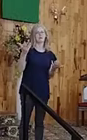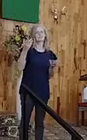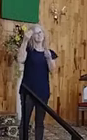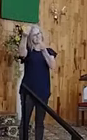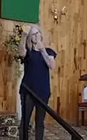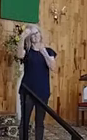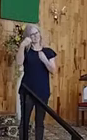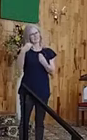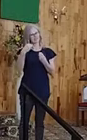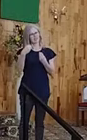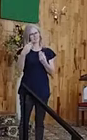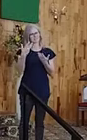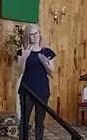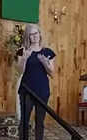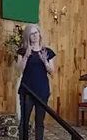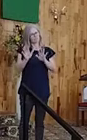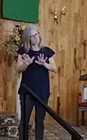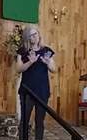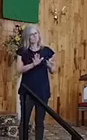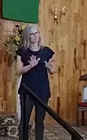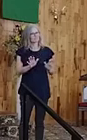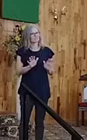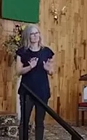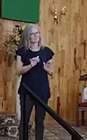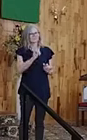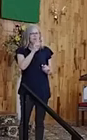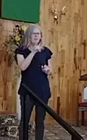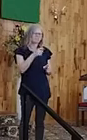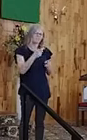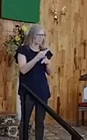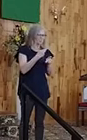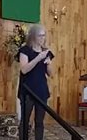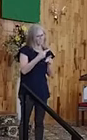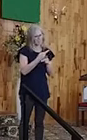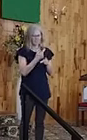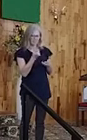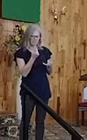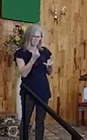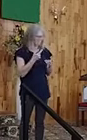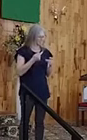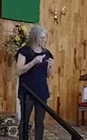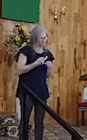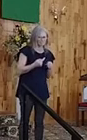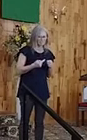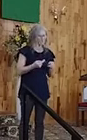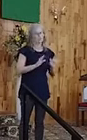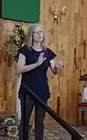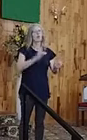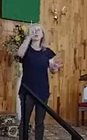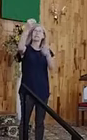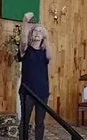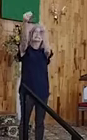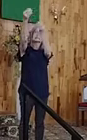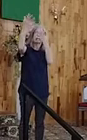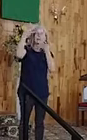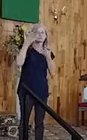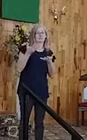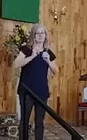us a break. We don't have to figure this out. He tells us already. And